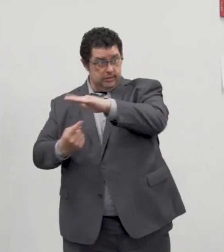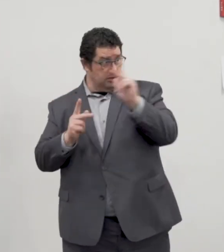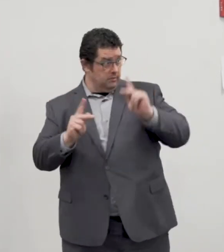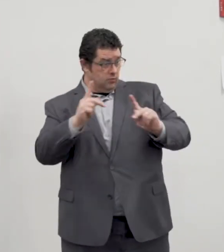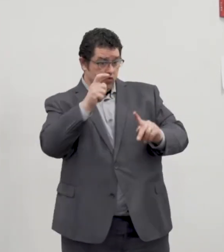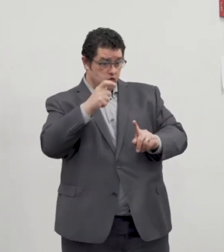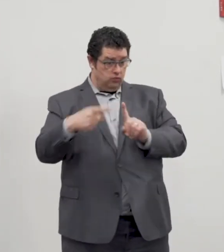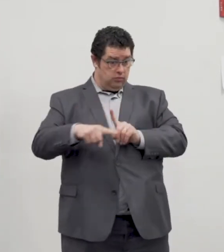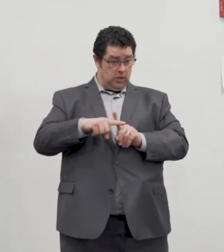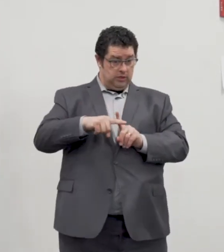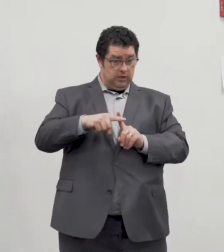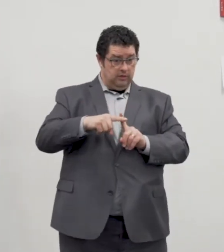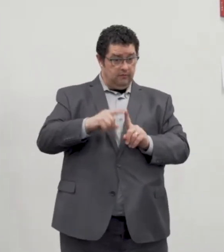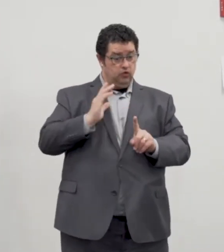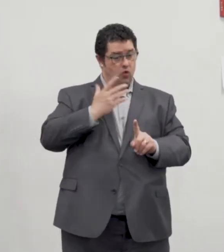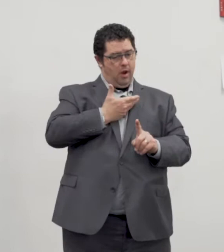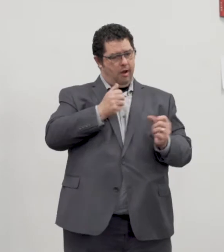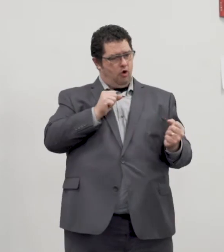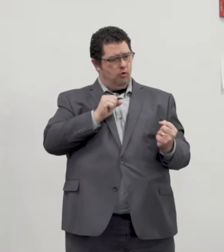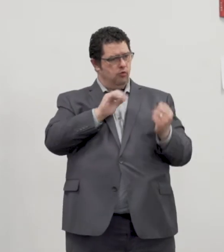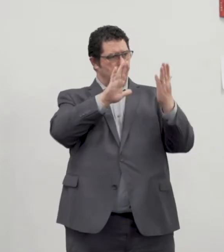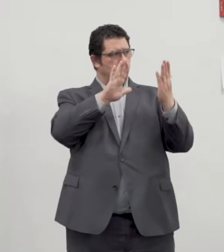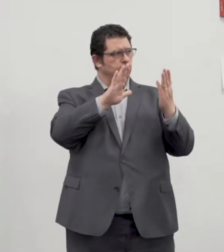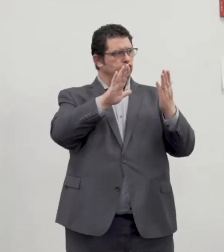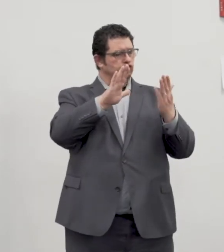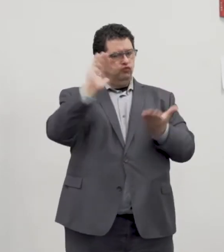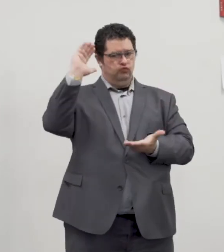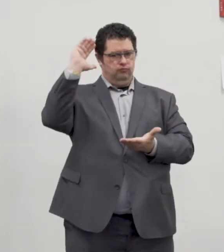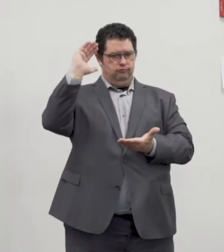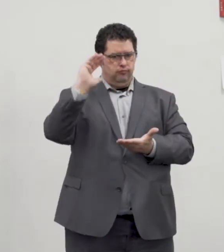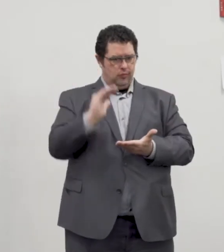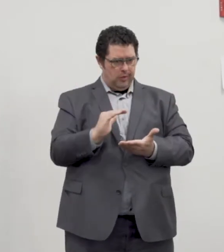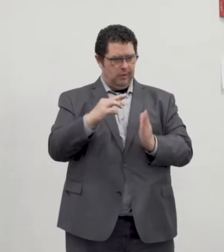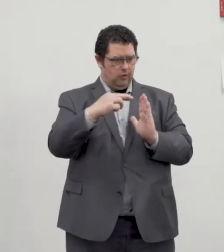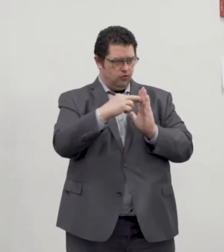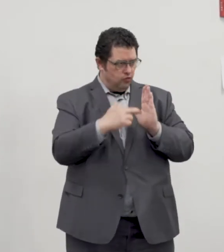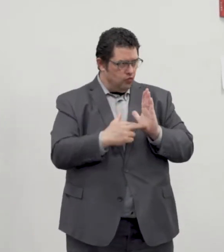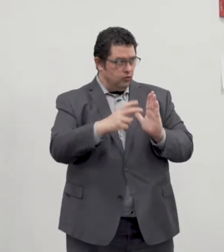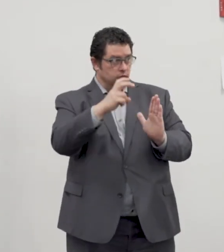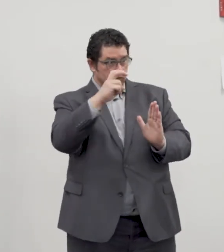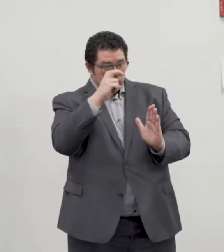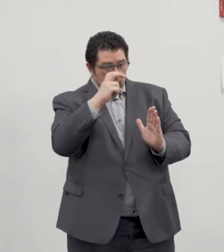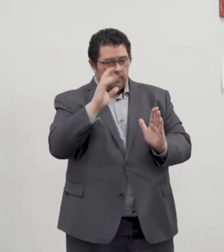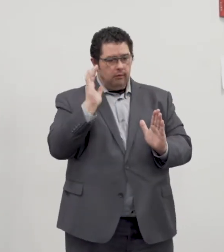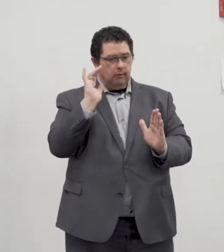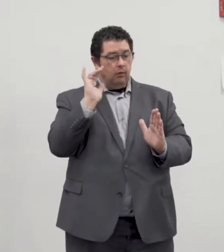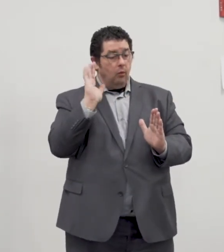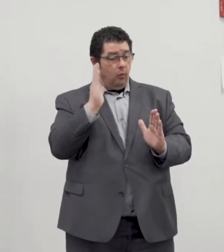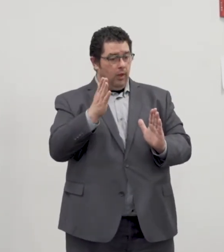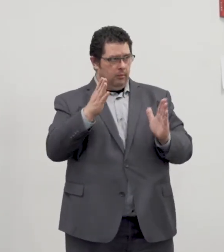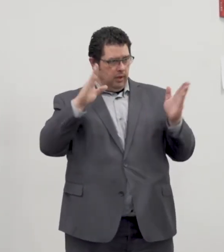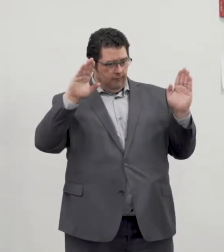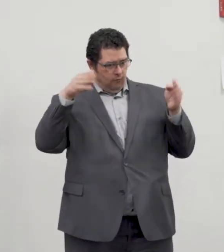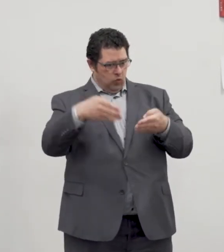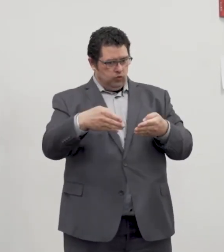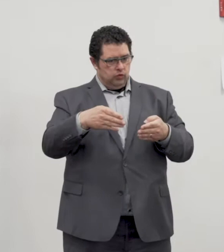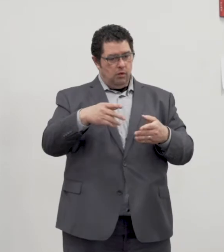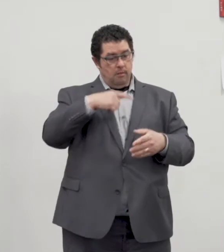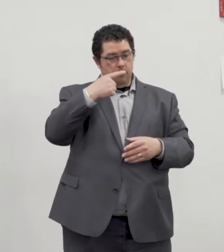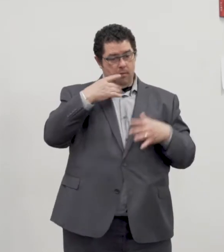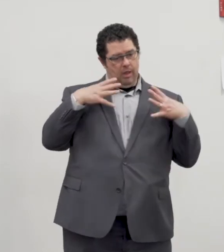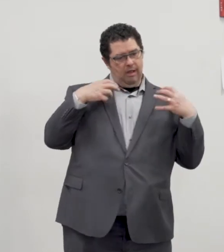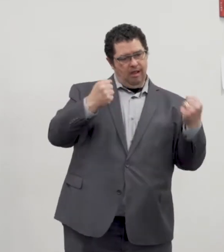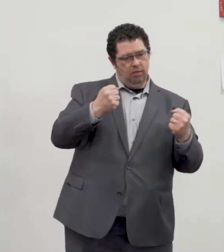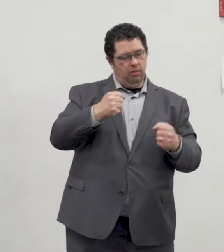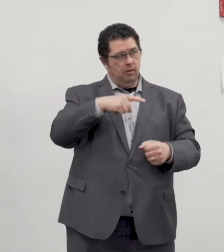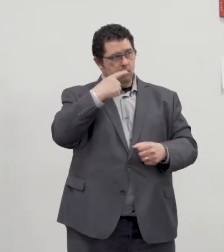to relaxing social distancing measures and public health orders will be focused on public health and public safety, and it will be